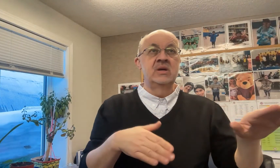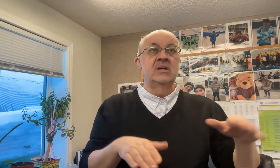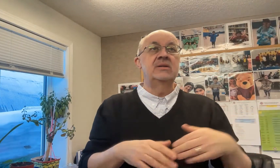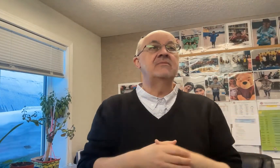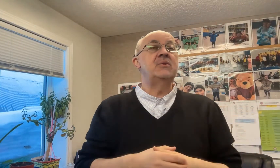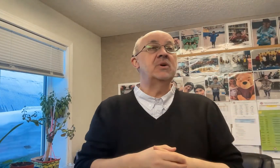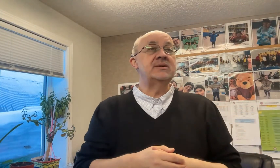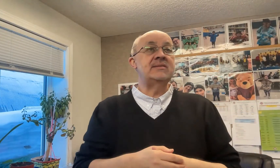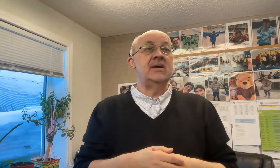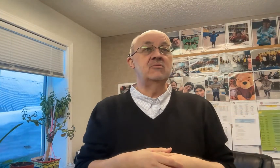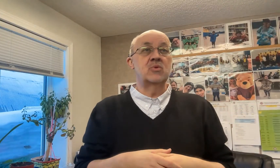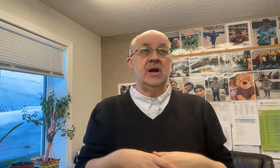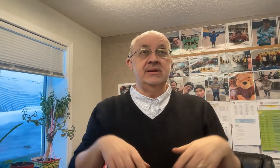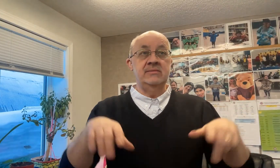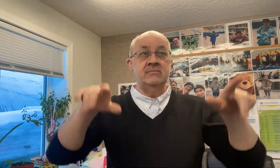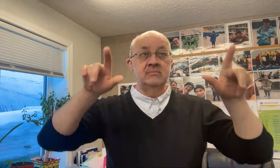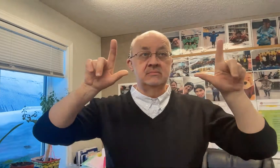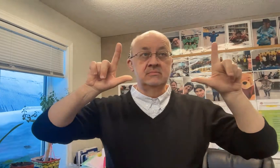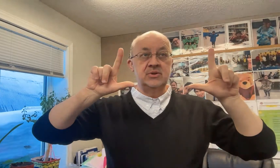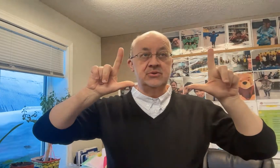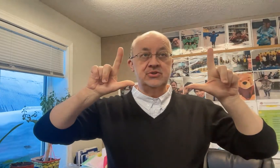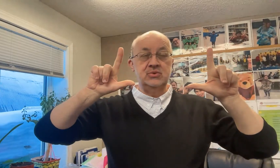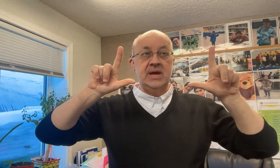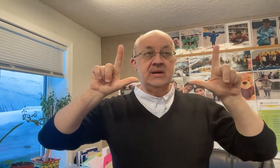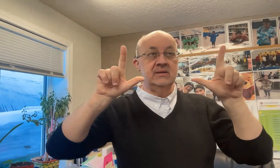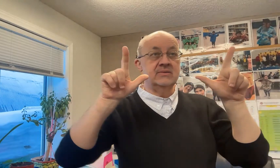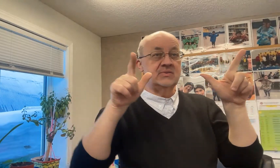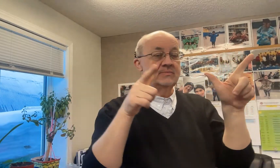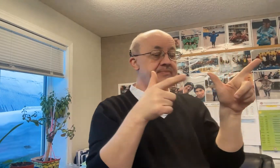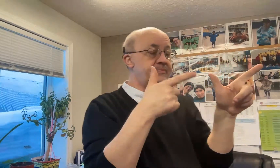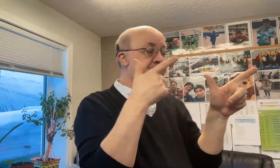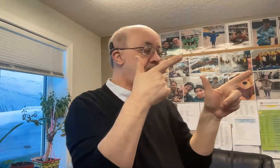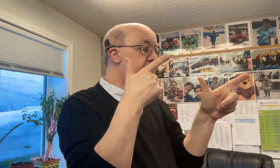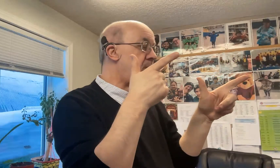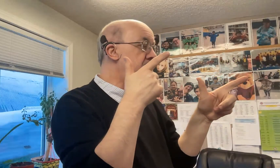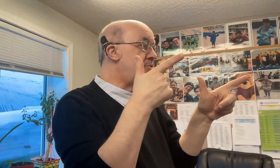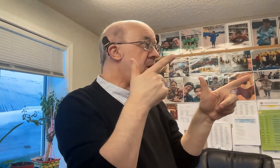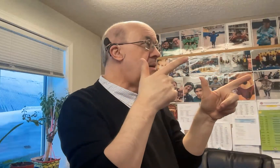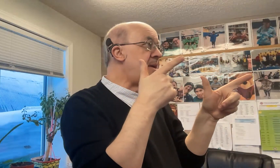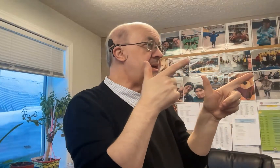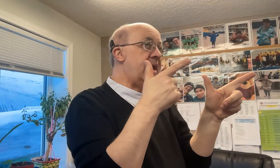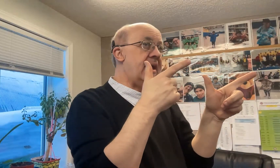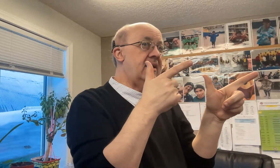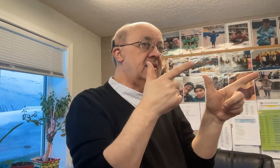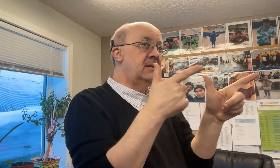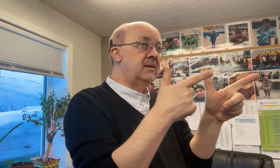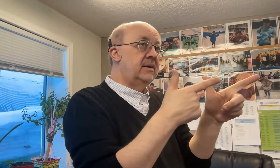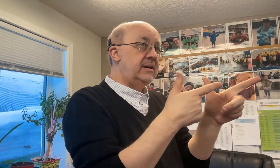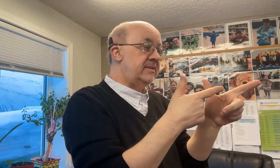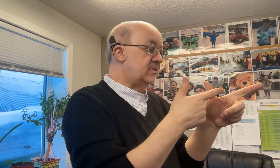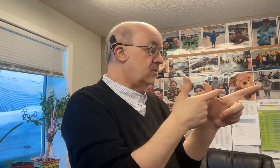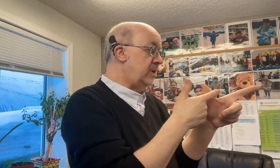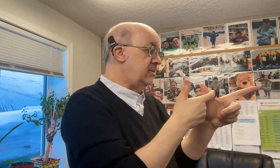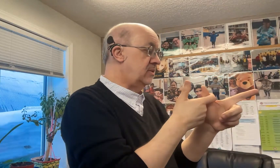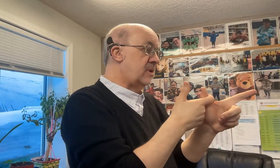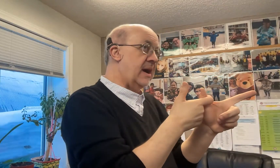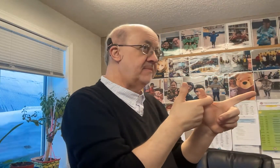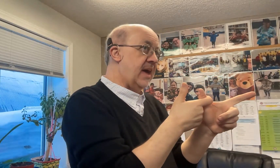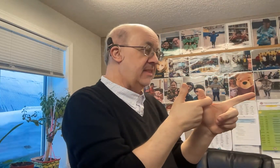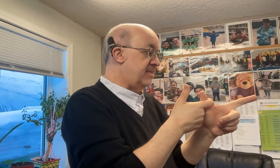Now, if you want to sign run, your two L's, your dominant L is going to grab that